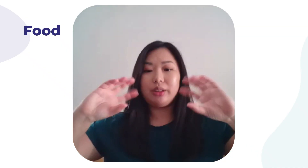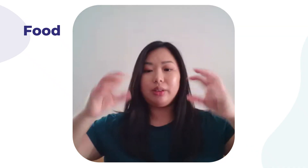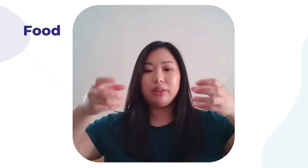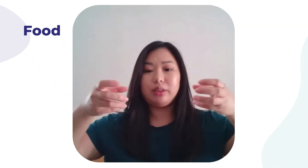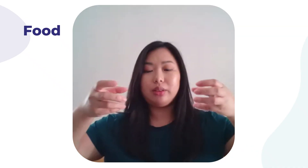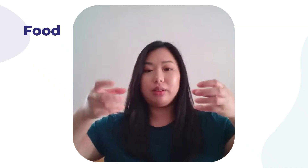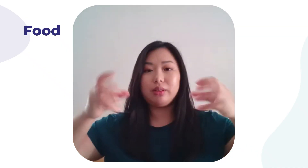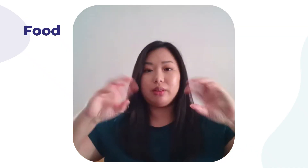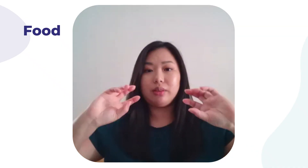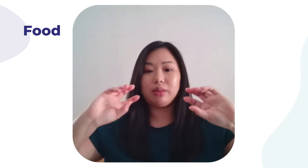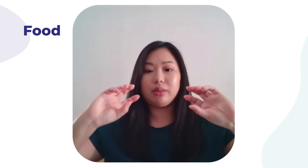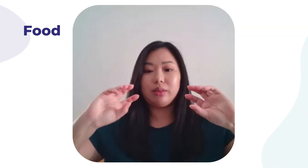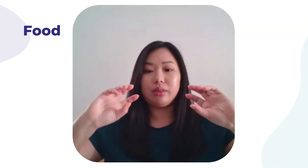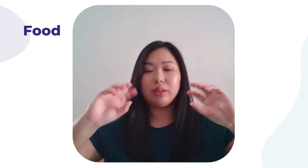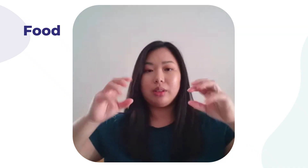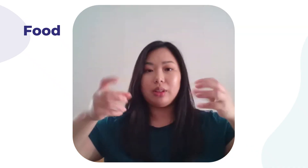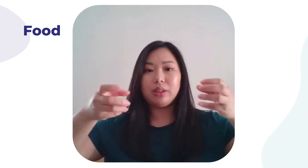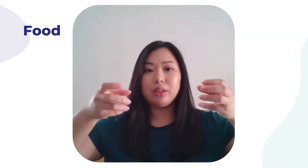Corn.